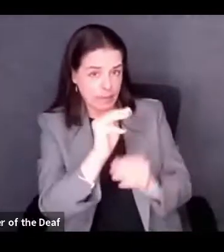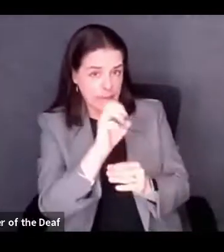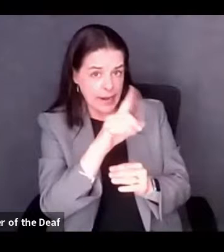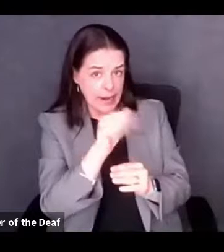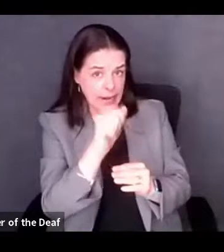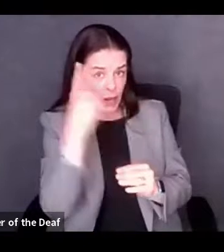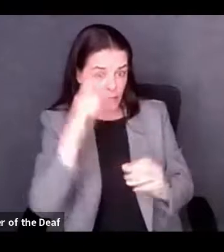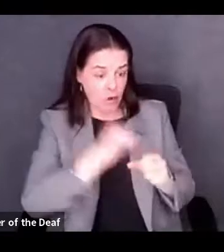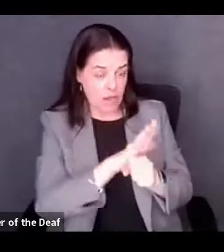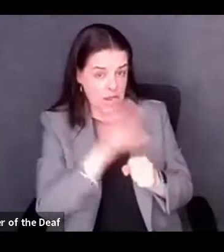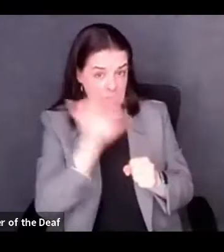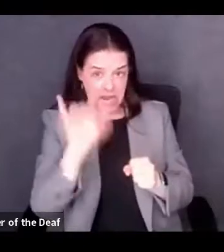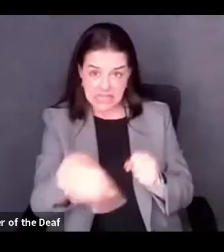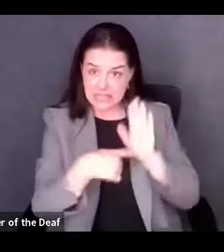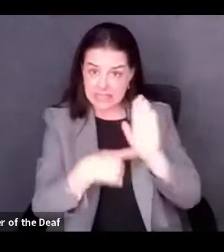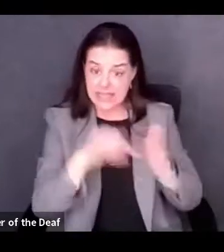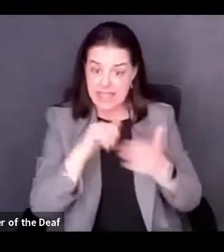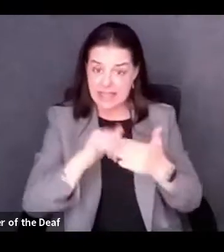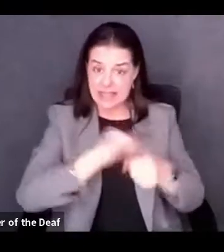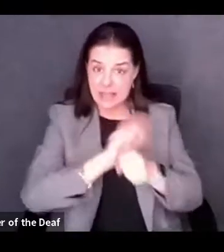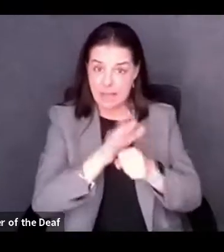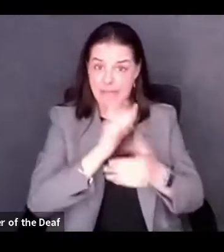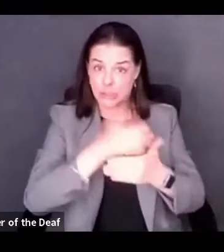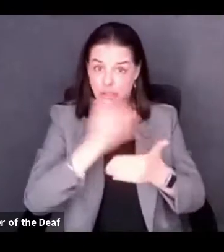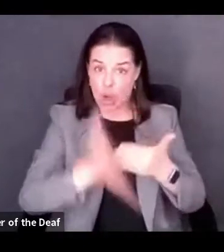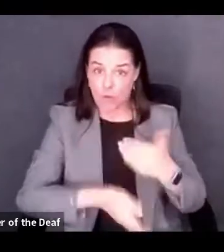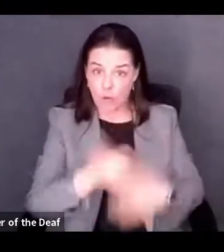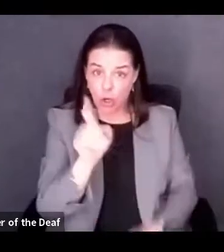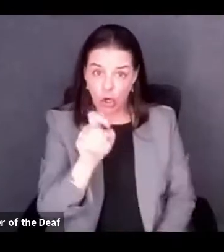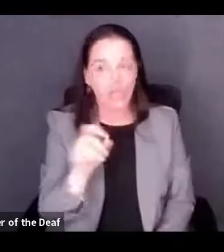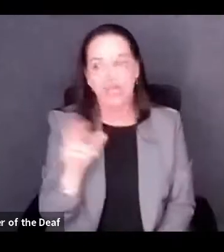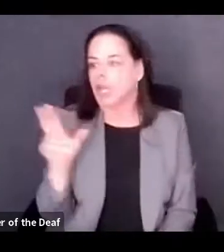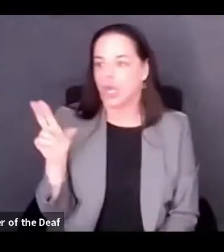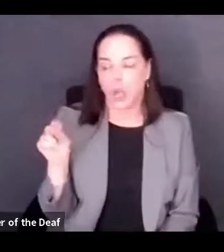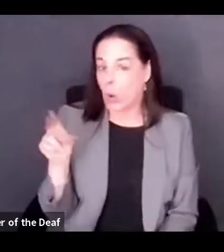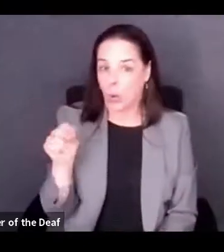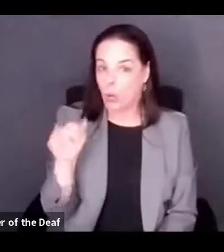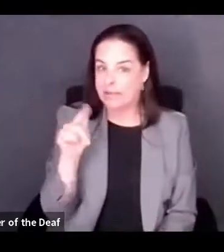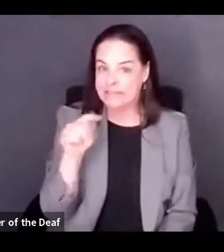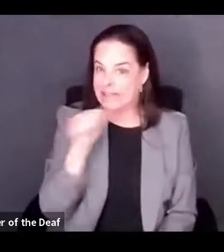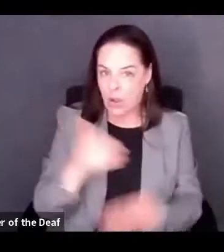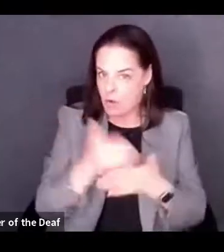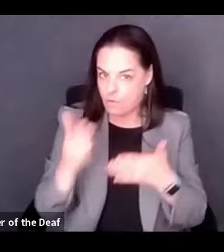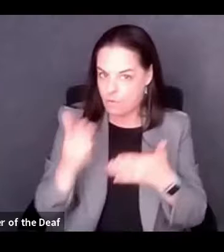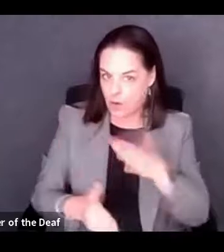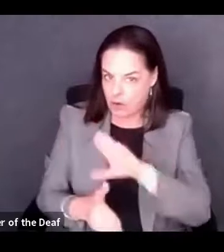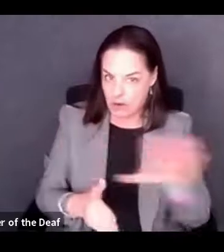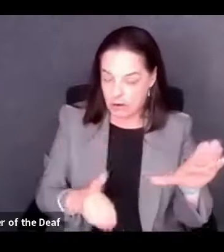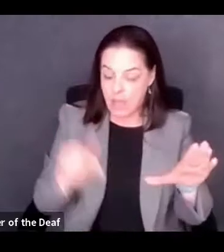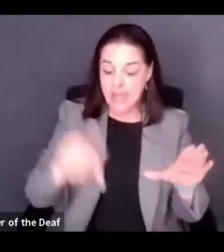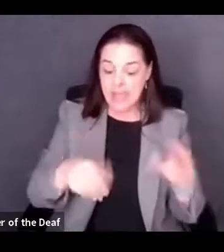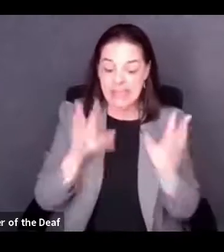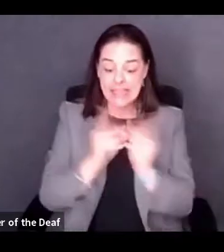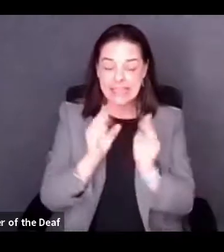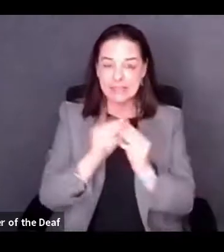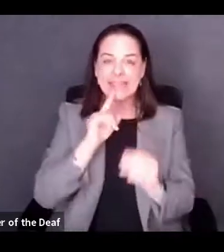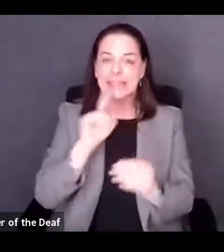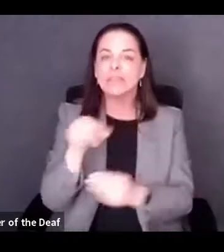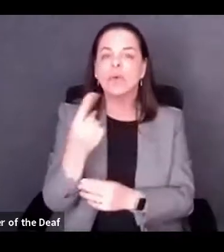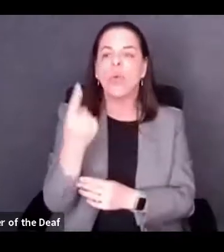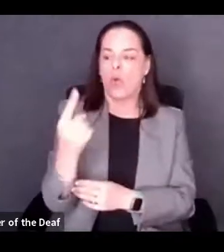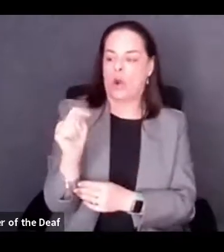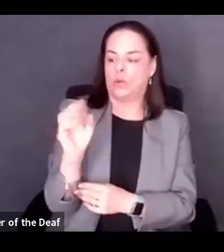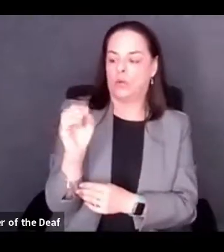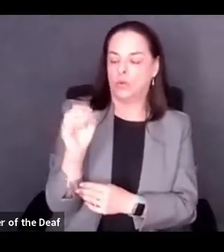is this an indication the pandemic is over? No, it is not. These briefings are just one of the tools in